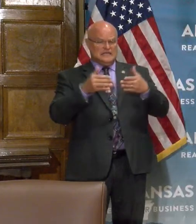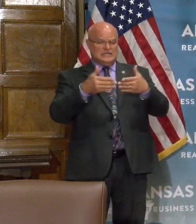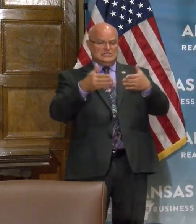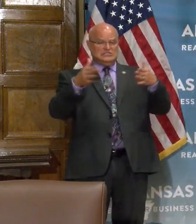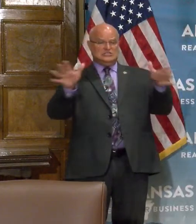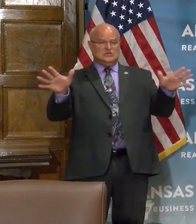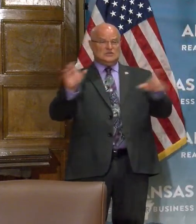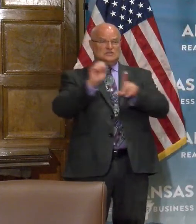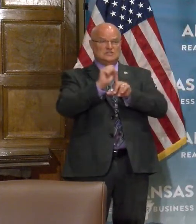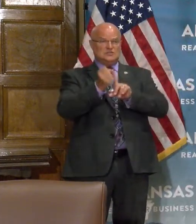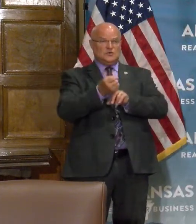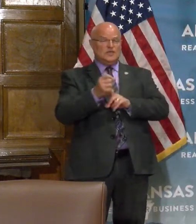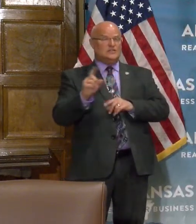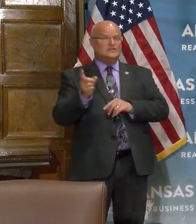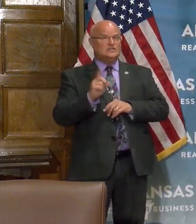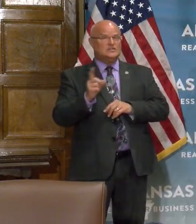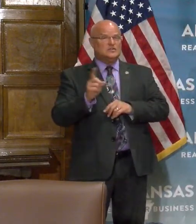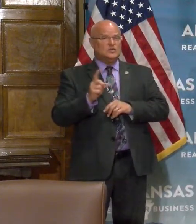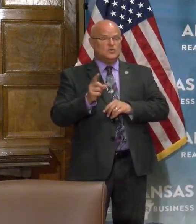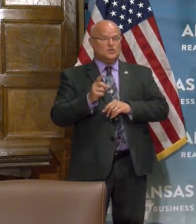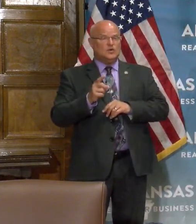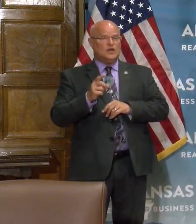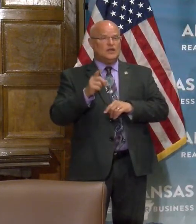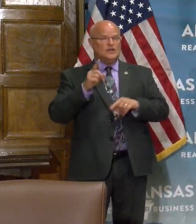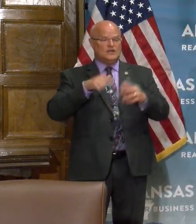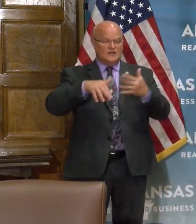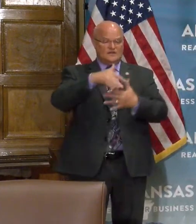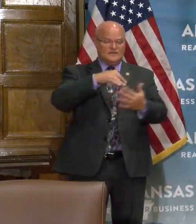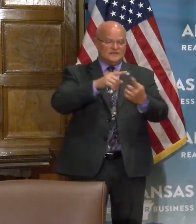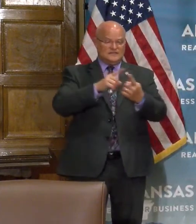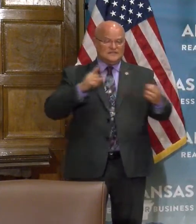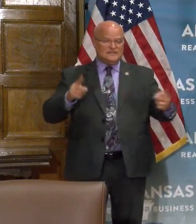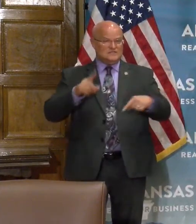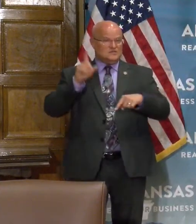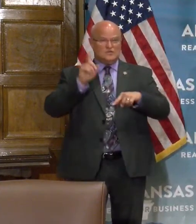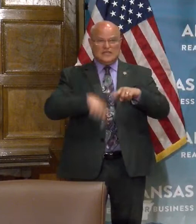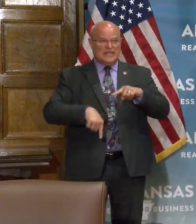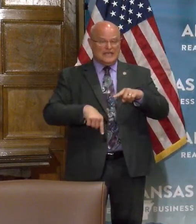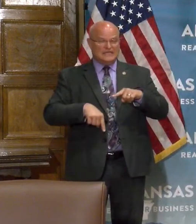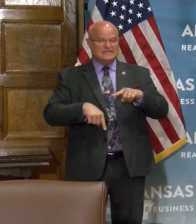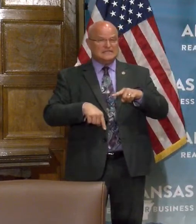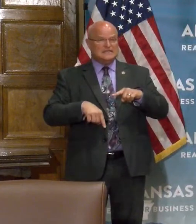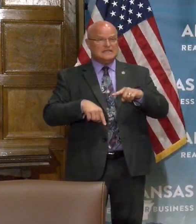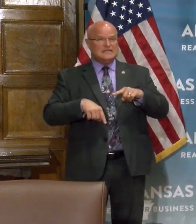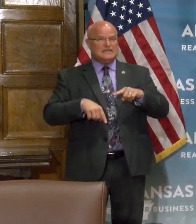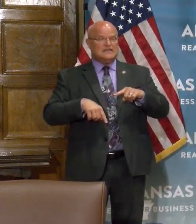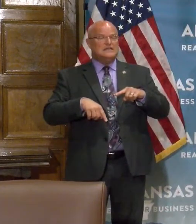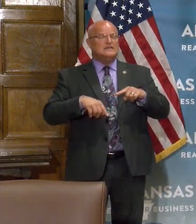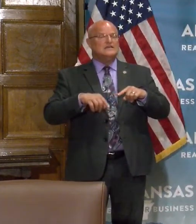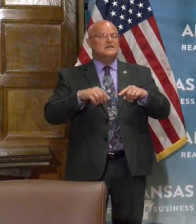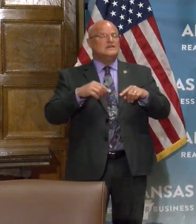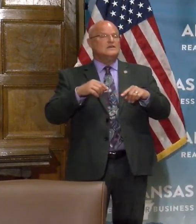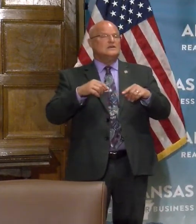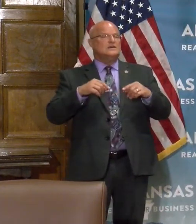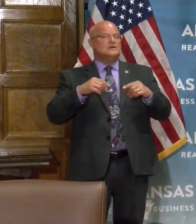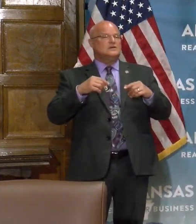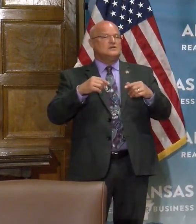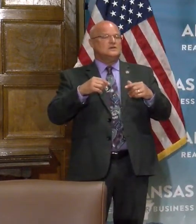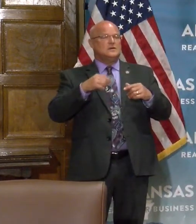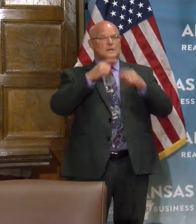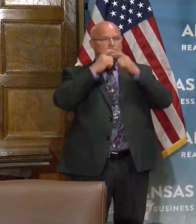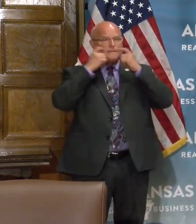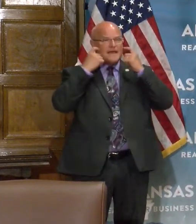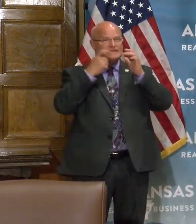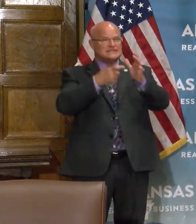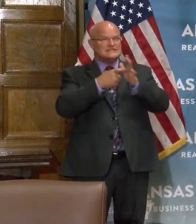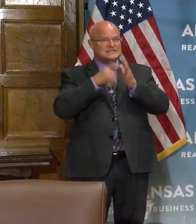Generally, in situations where a physical distance of 6 feet or more can be maintained, masks